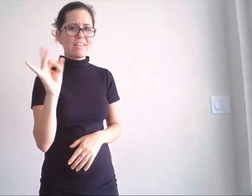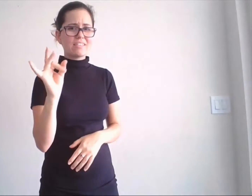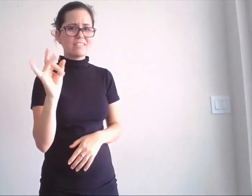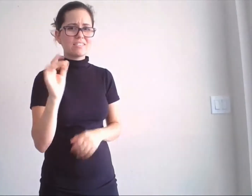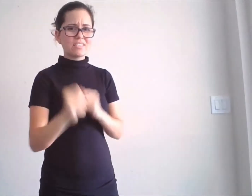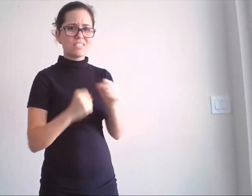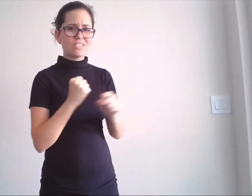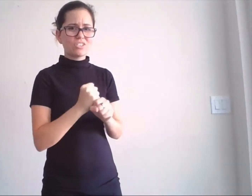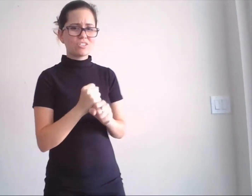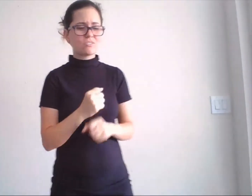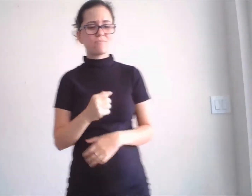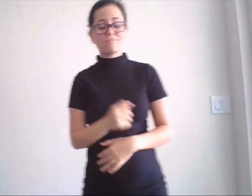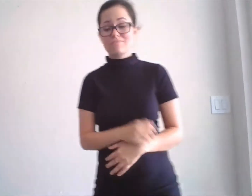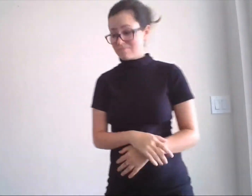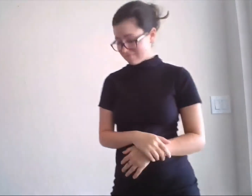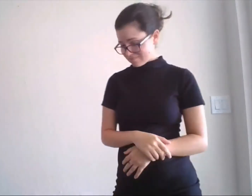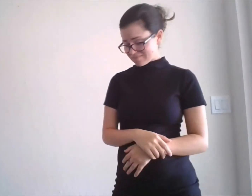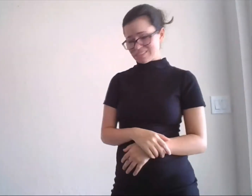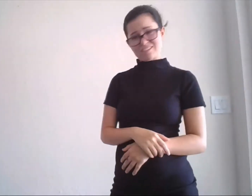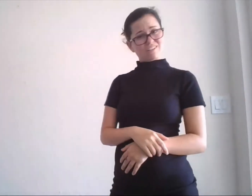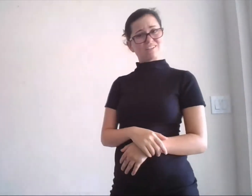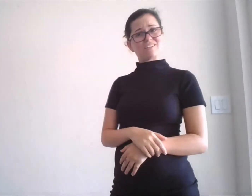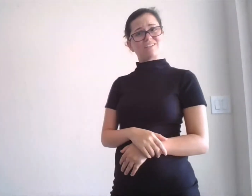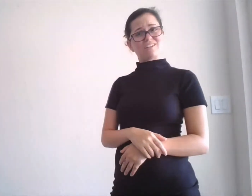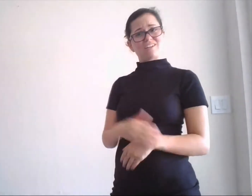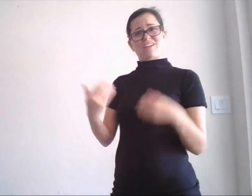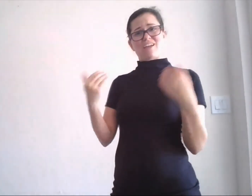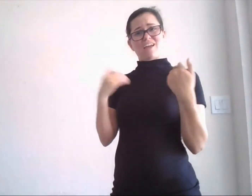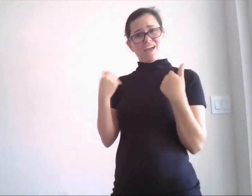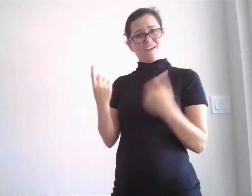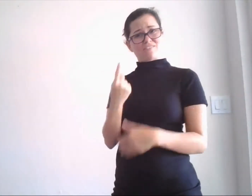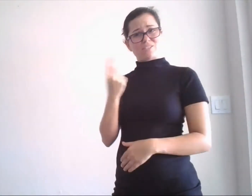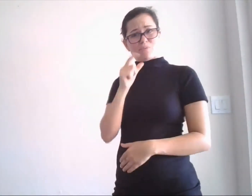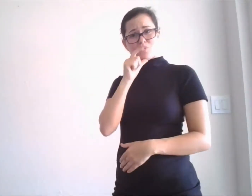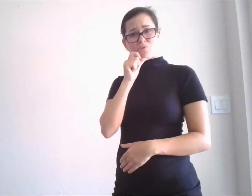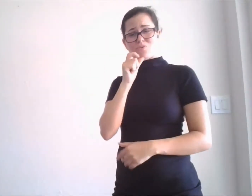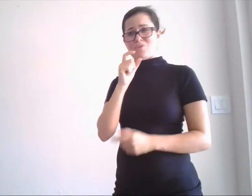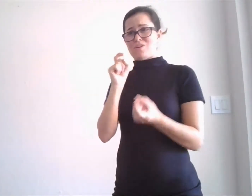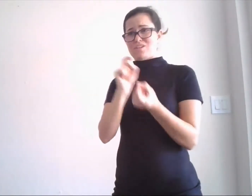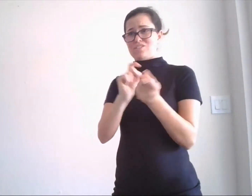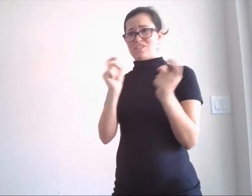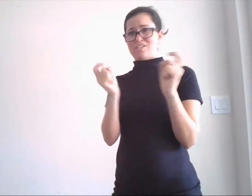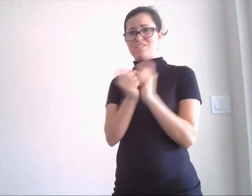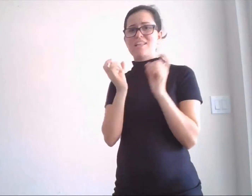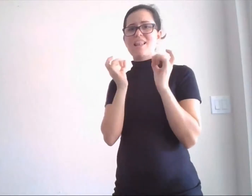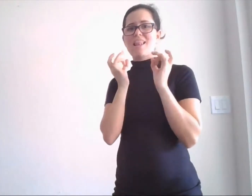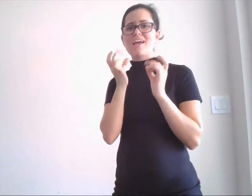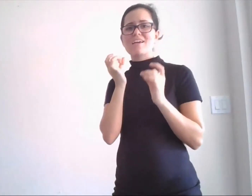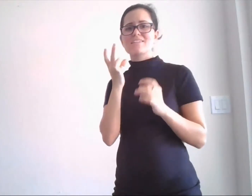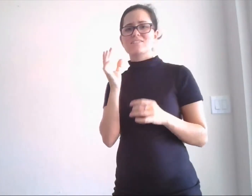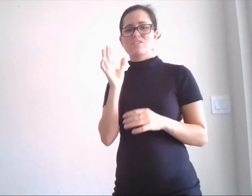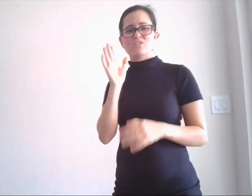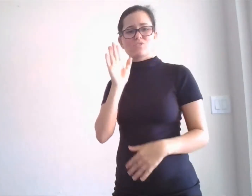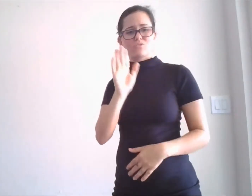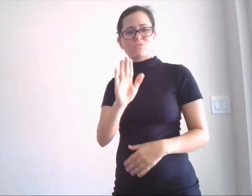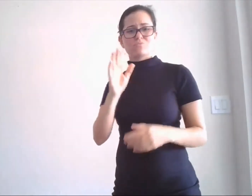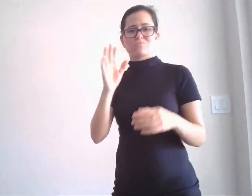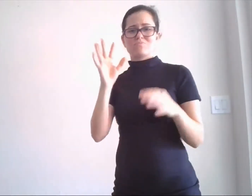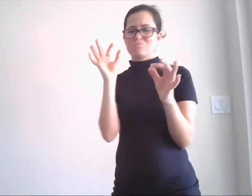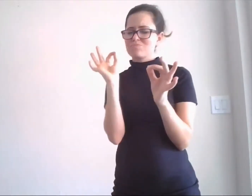I think that's an asset. That's not something to overcome. And let's not forget all the other things like, hey honey,